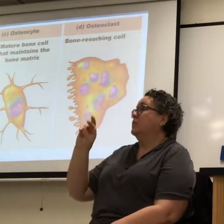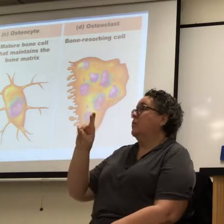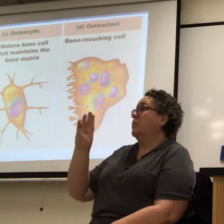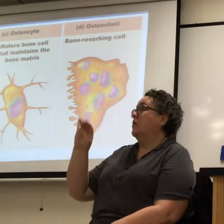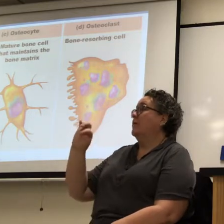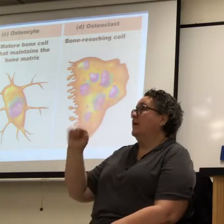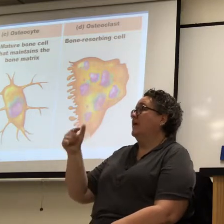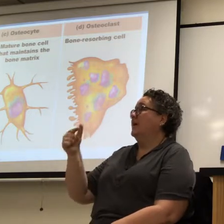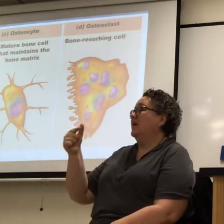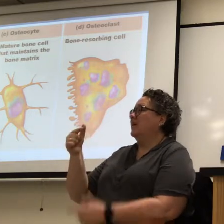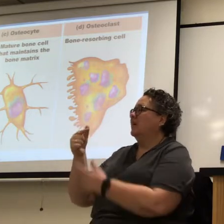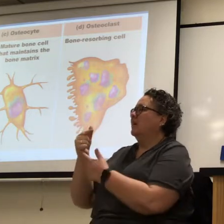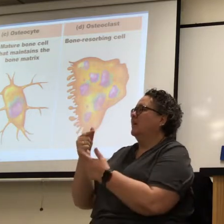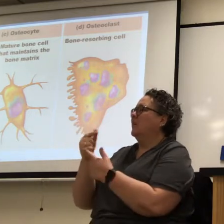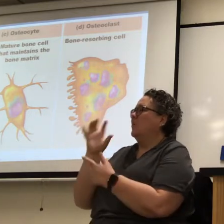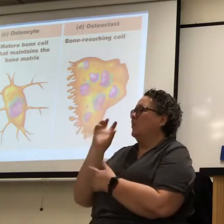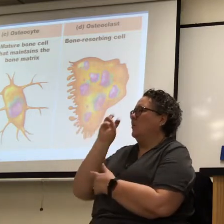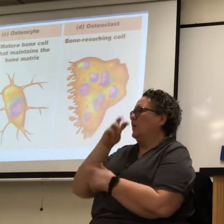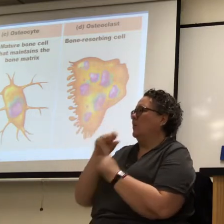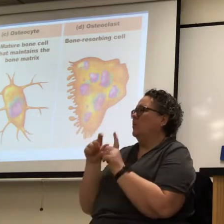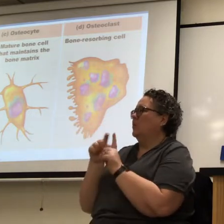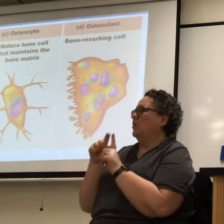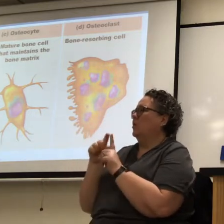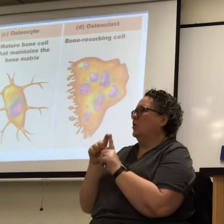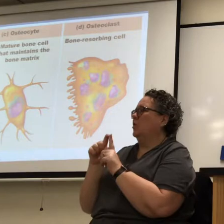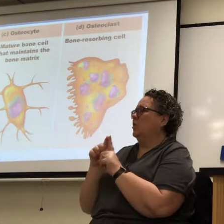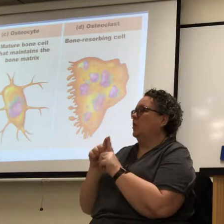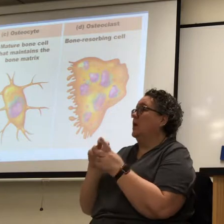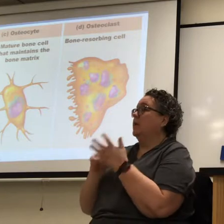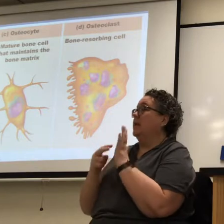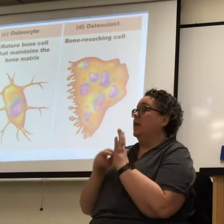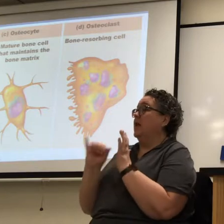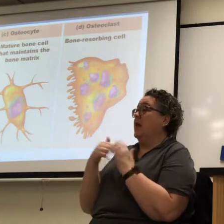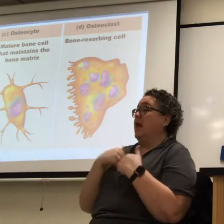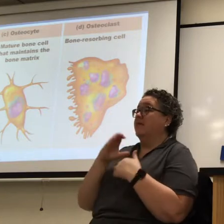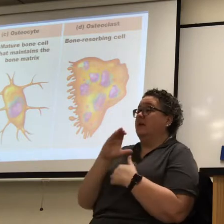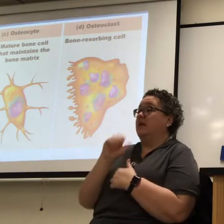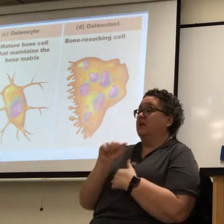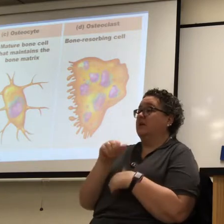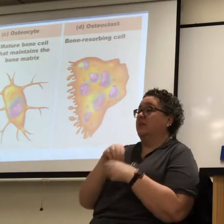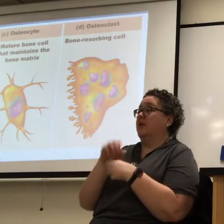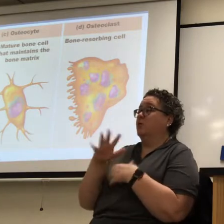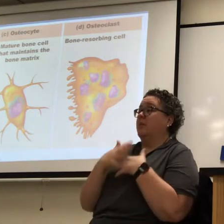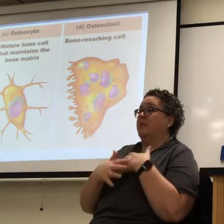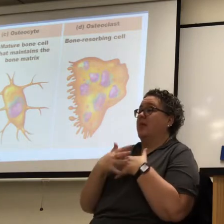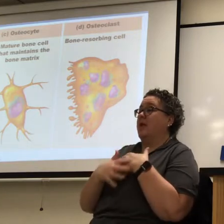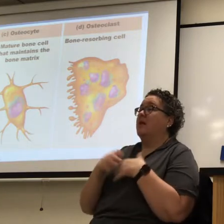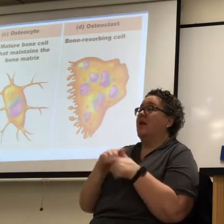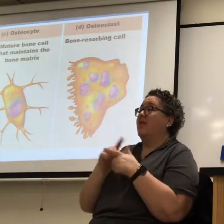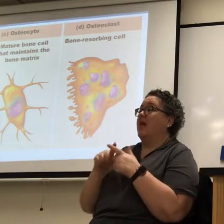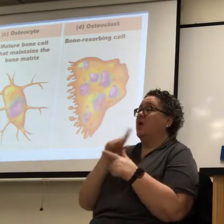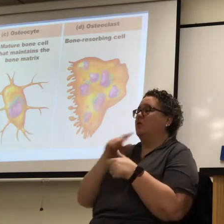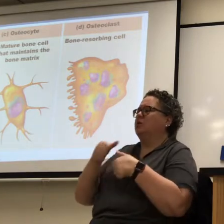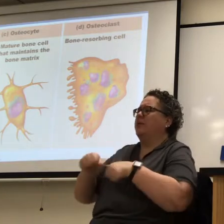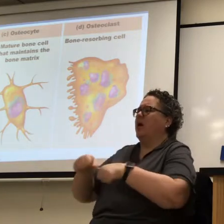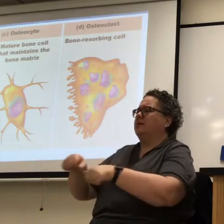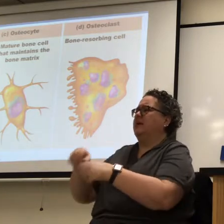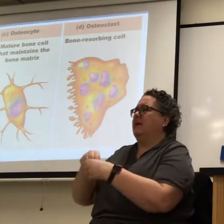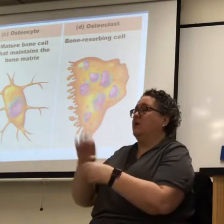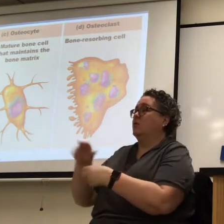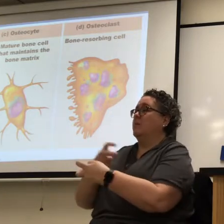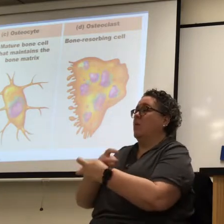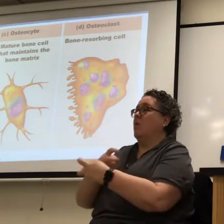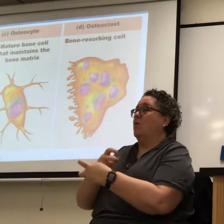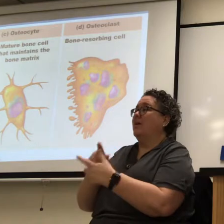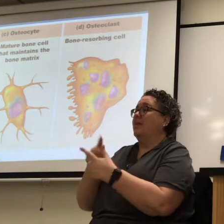to resorb? Like, zorb again? What does that mean? Well, it's like if you have calcium in the blood, then you deposit it in the bone, but then you break it